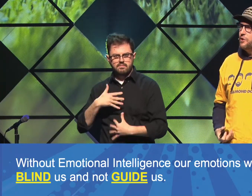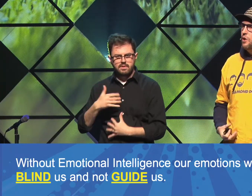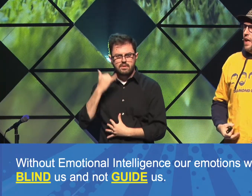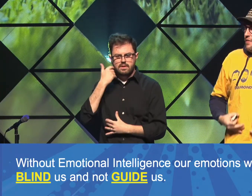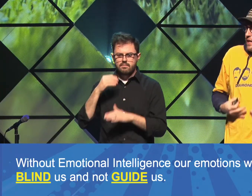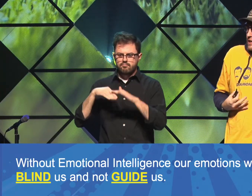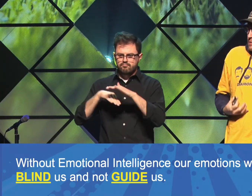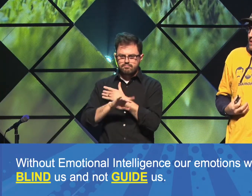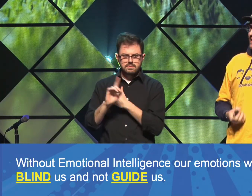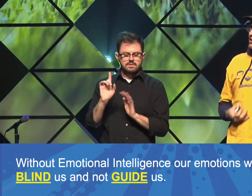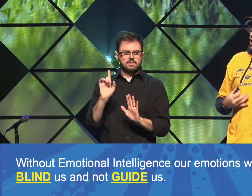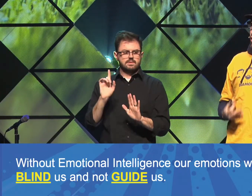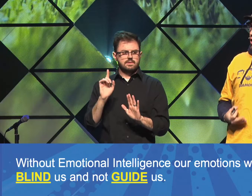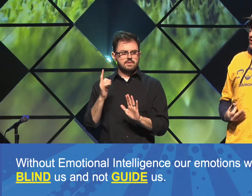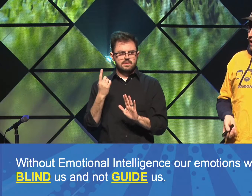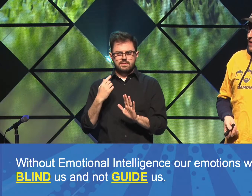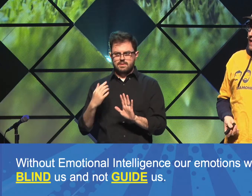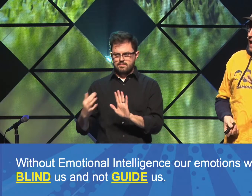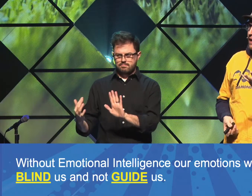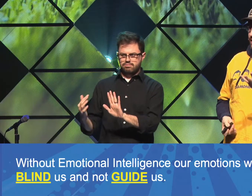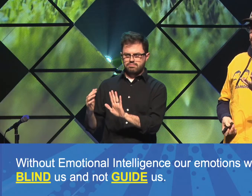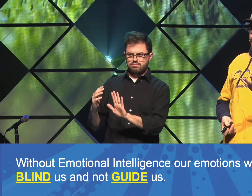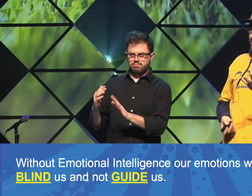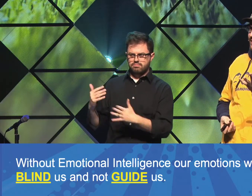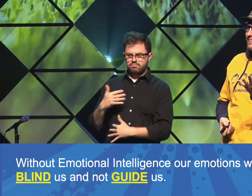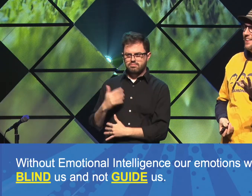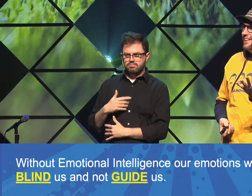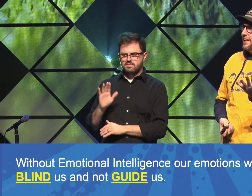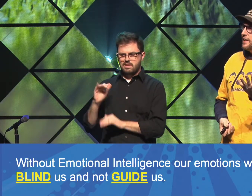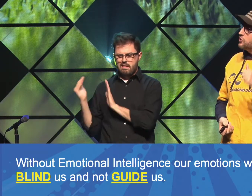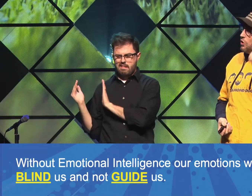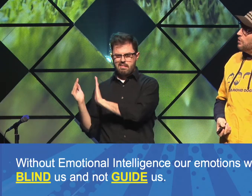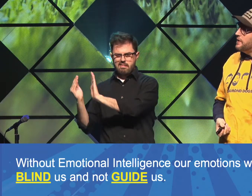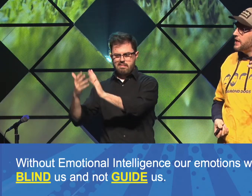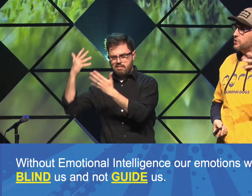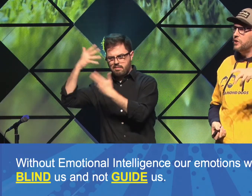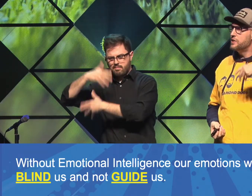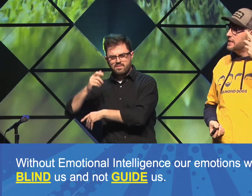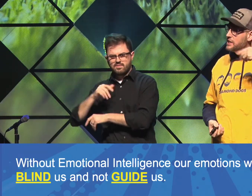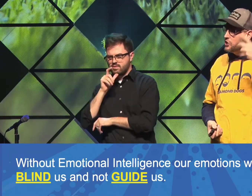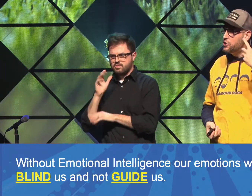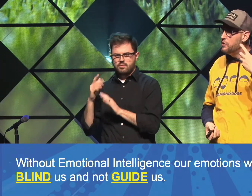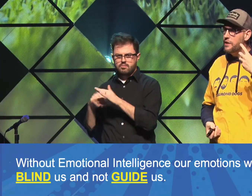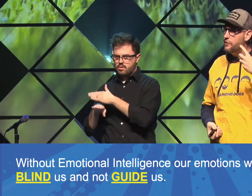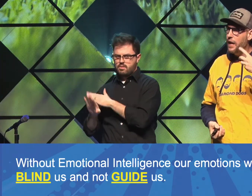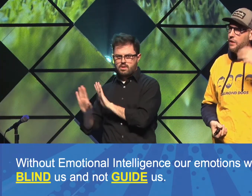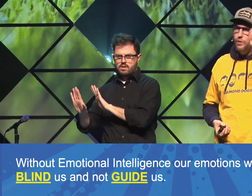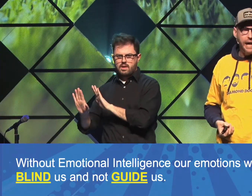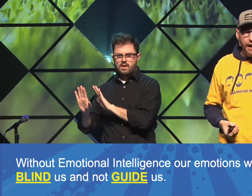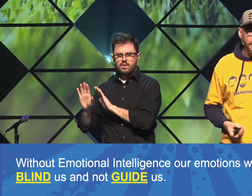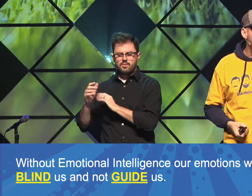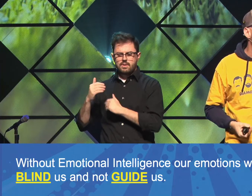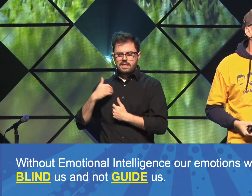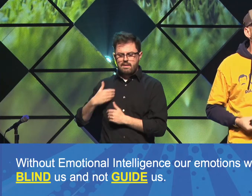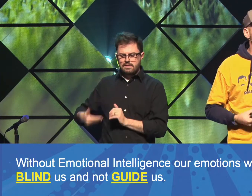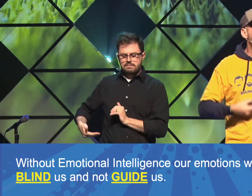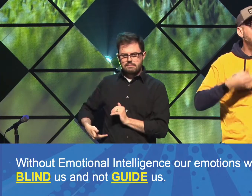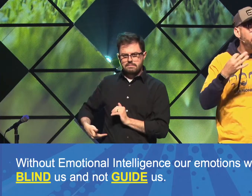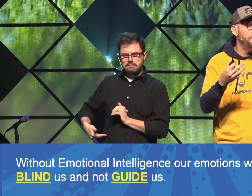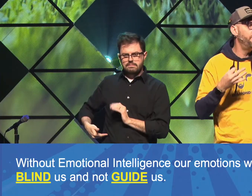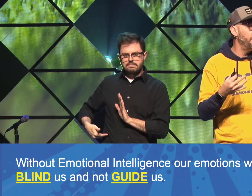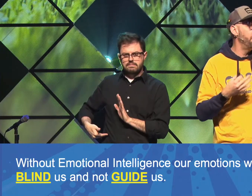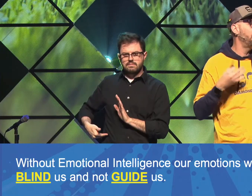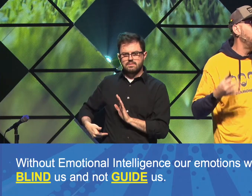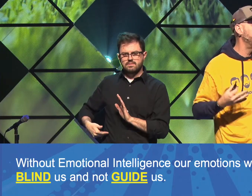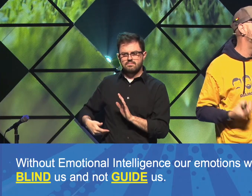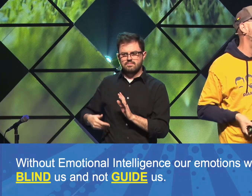inside of you that experiences, don't go down that alley. Don't go in that store. There's this intuitive kind of reality. There's this gift